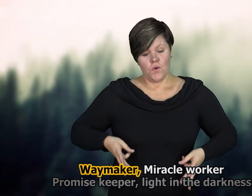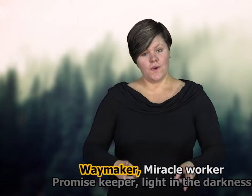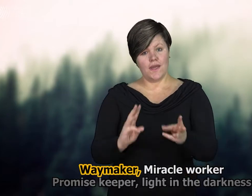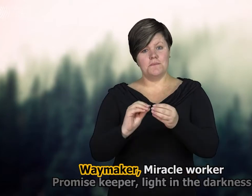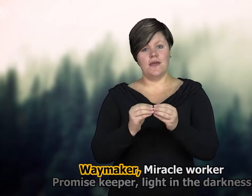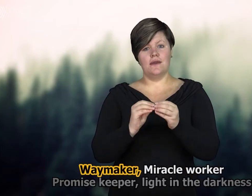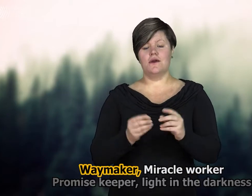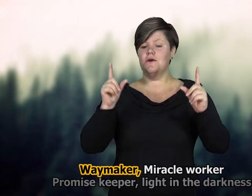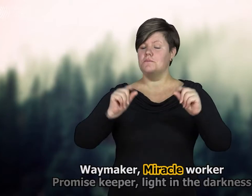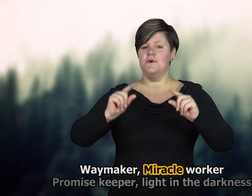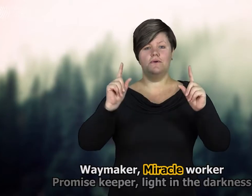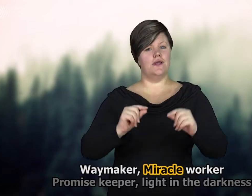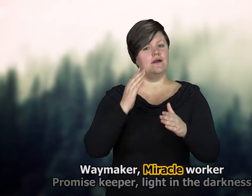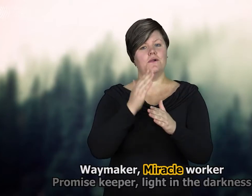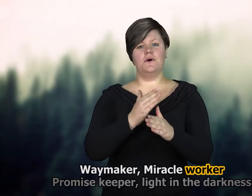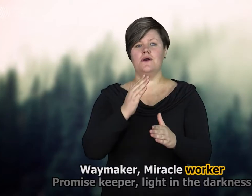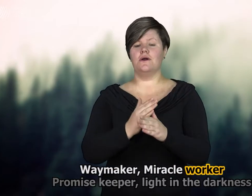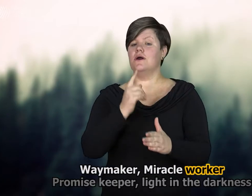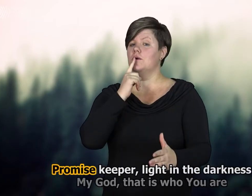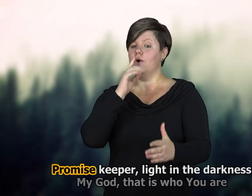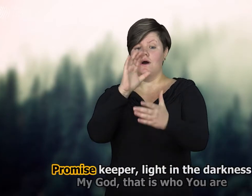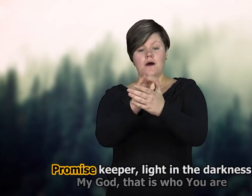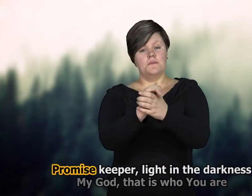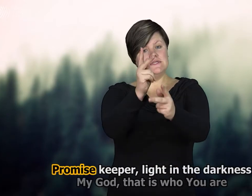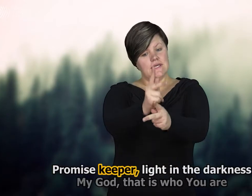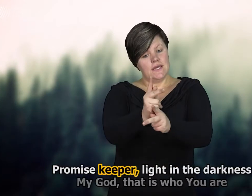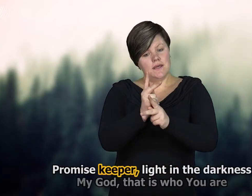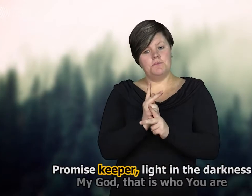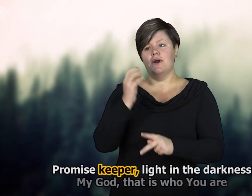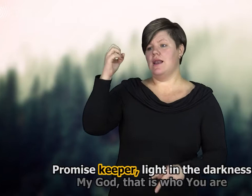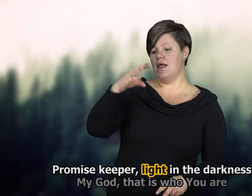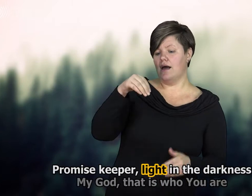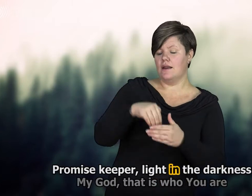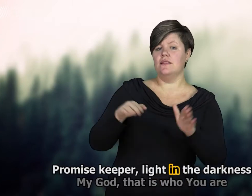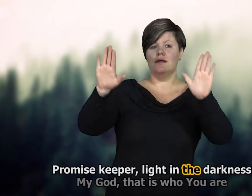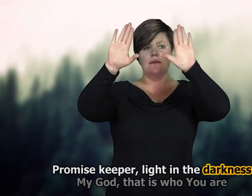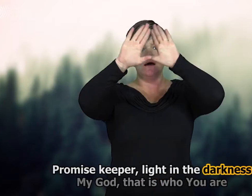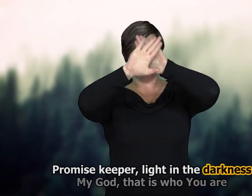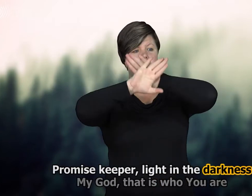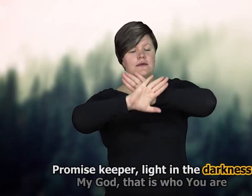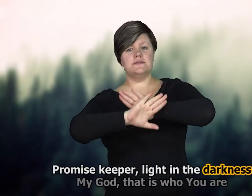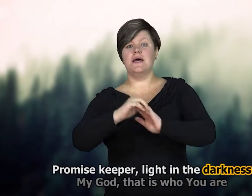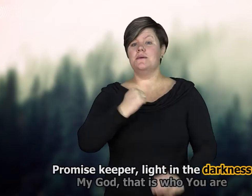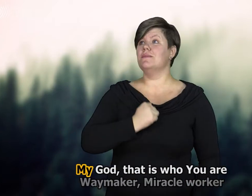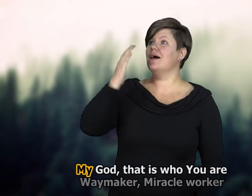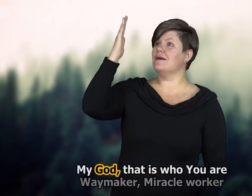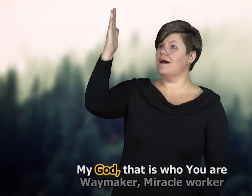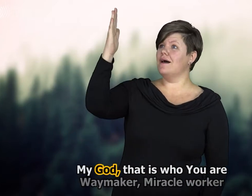Waymaker, miracle worker, promise keeper Light in the darkness, my God,